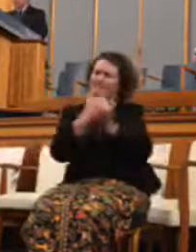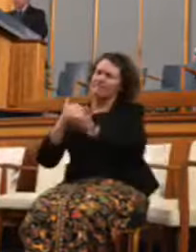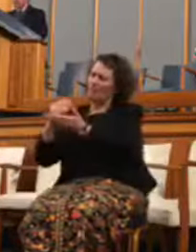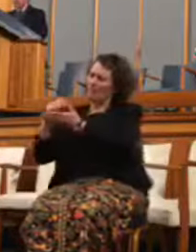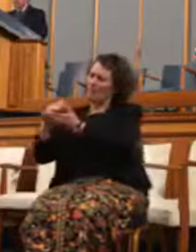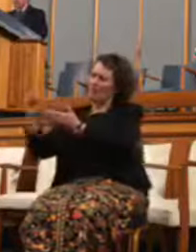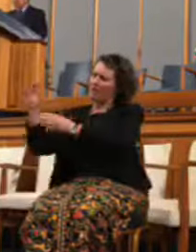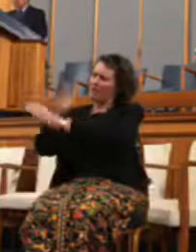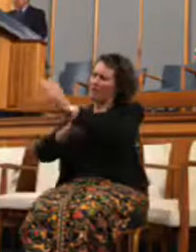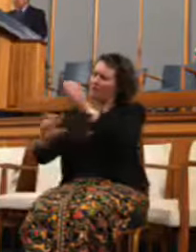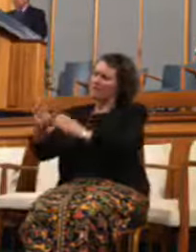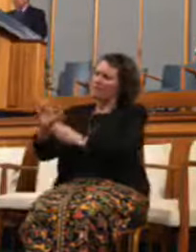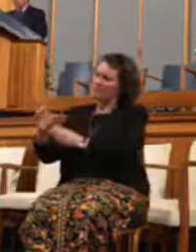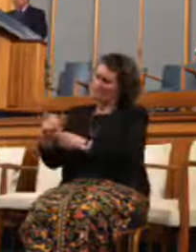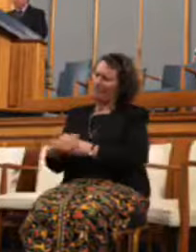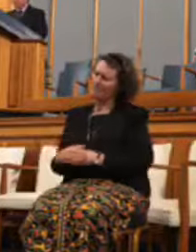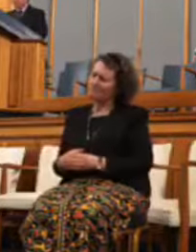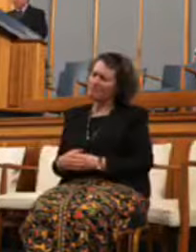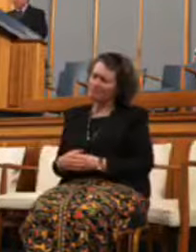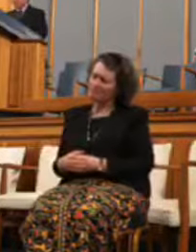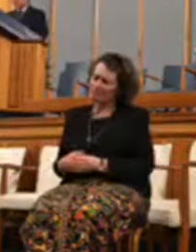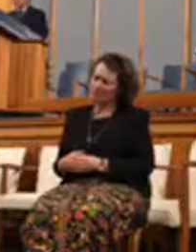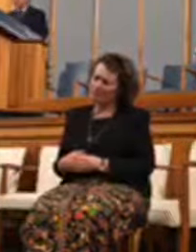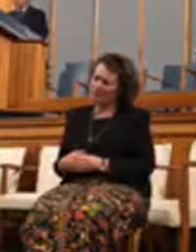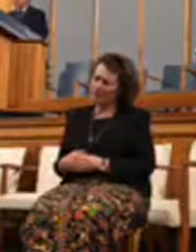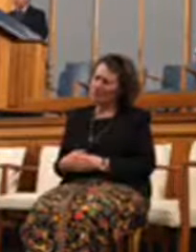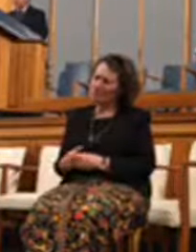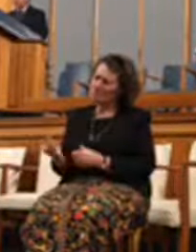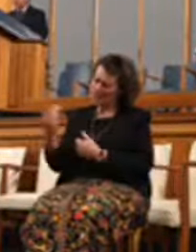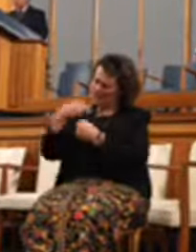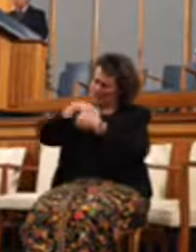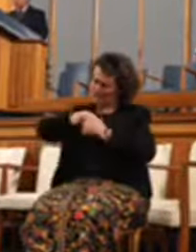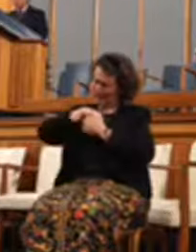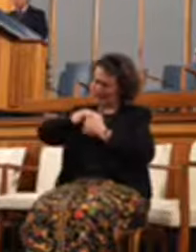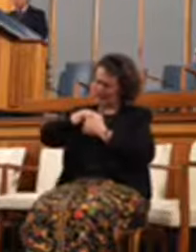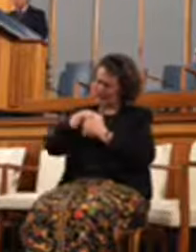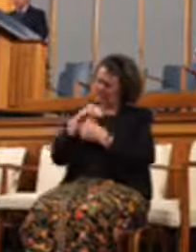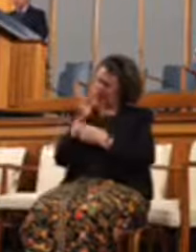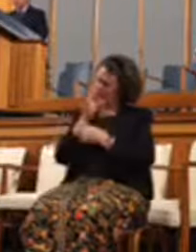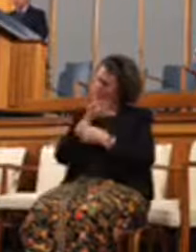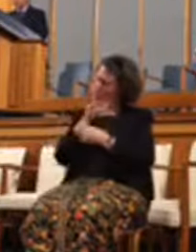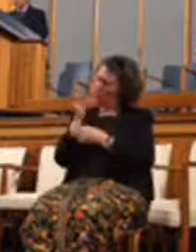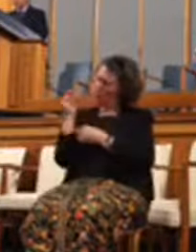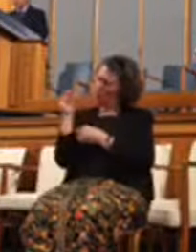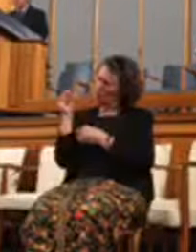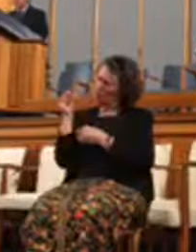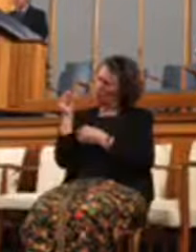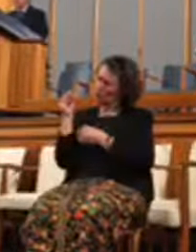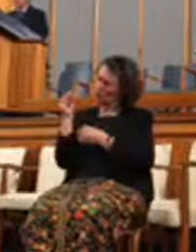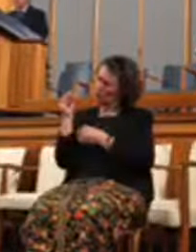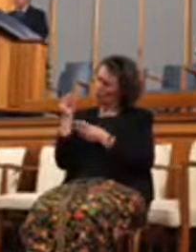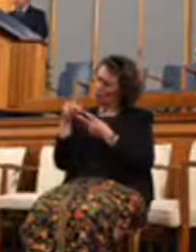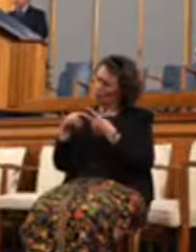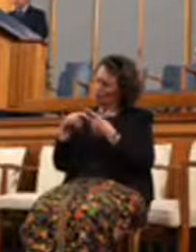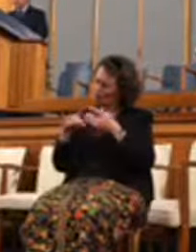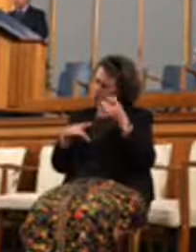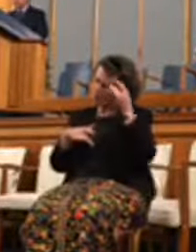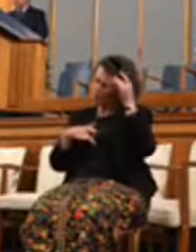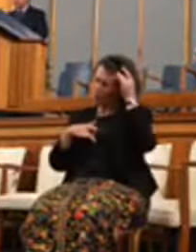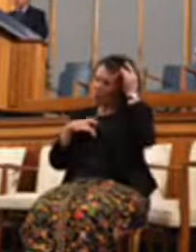down in our state and condition, deep down in our souls, in our spirits, and even in our